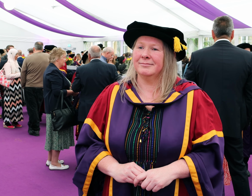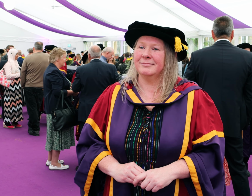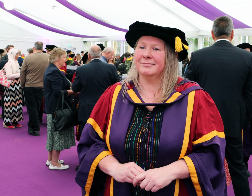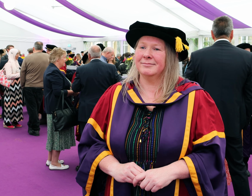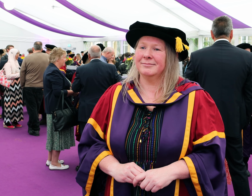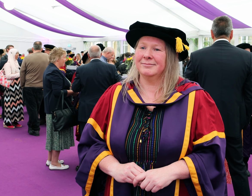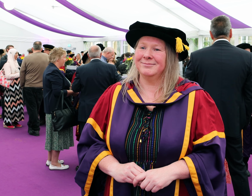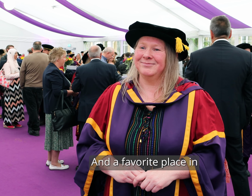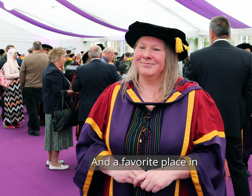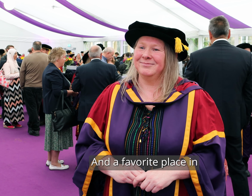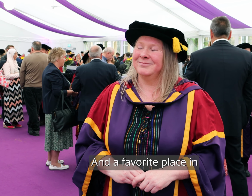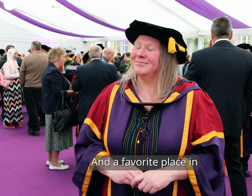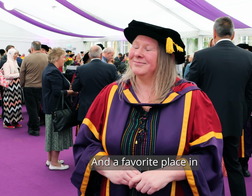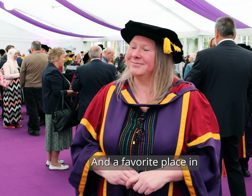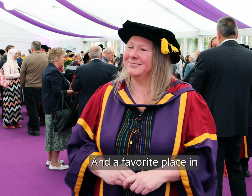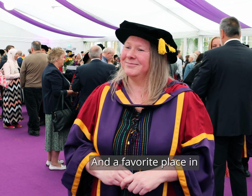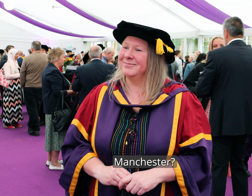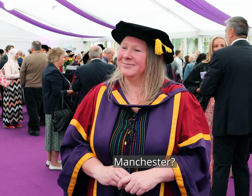What kind of favourite place in Manchester?